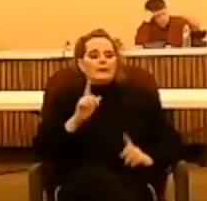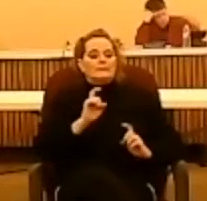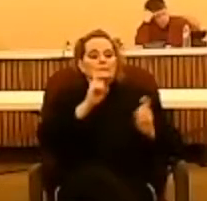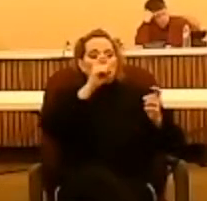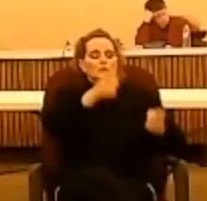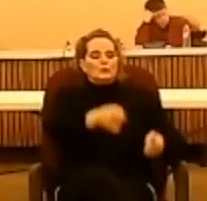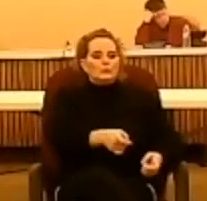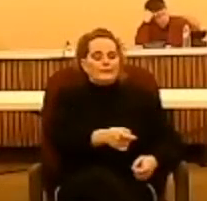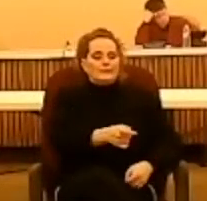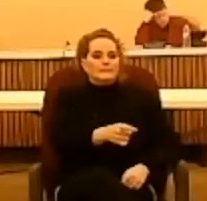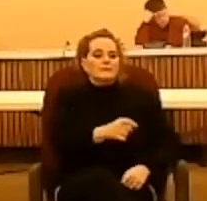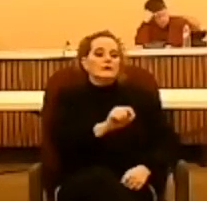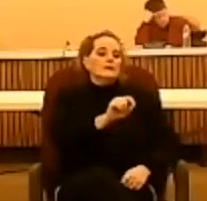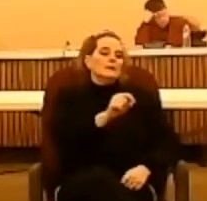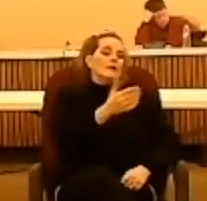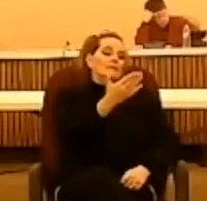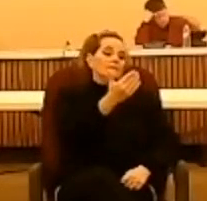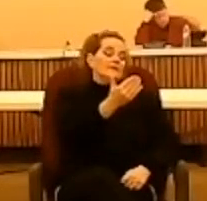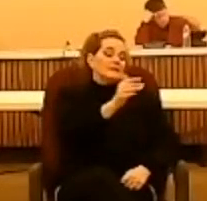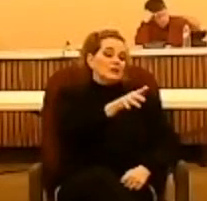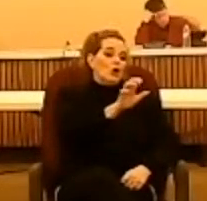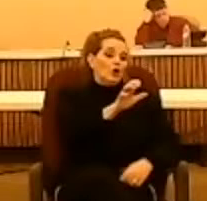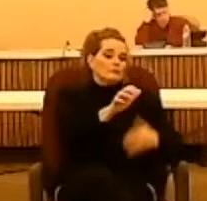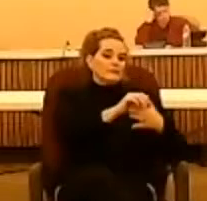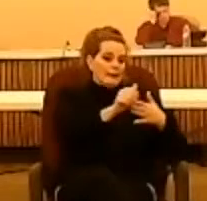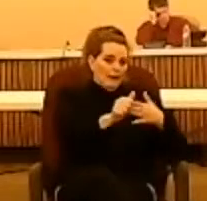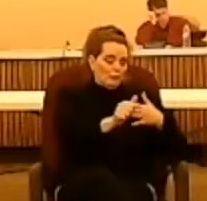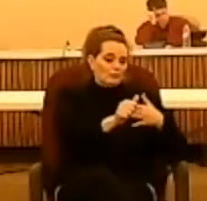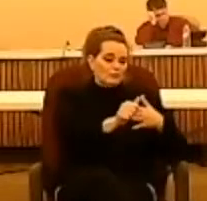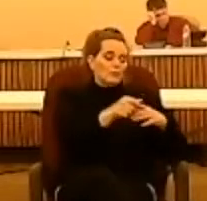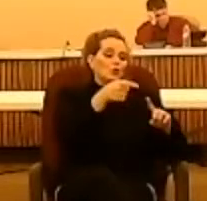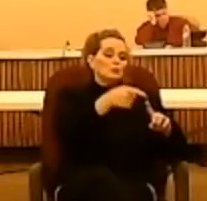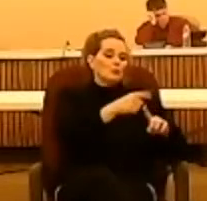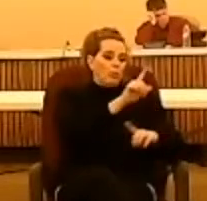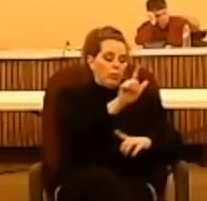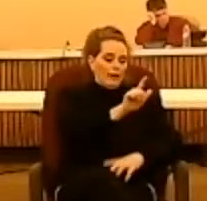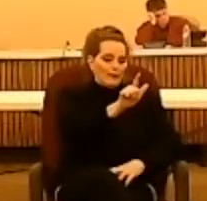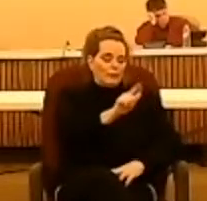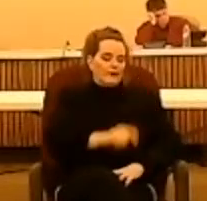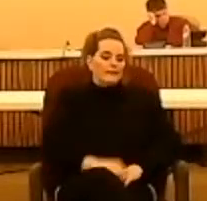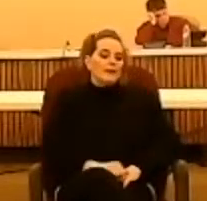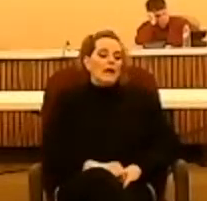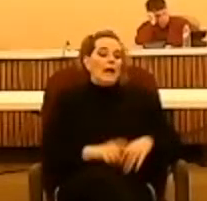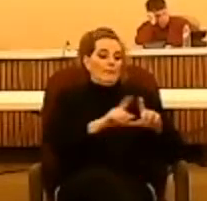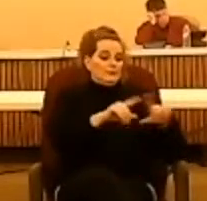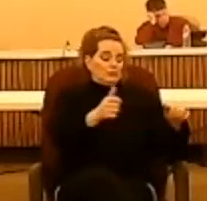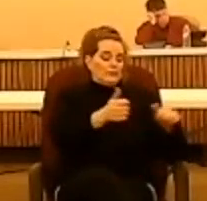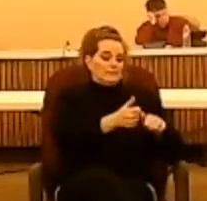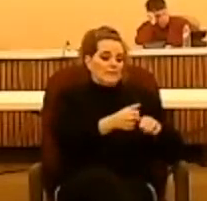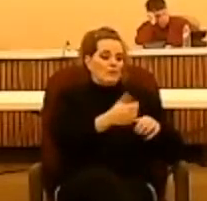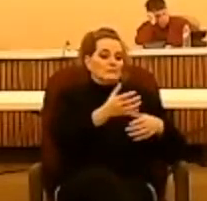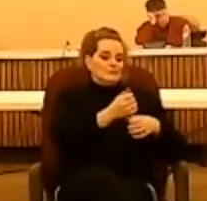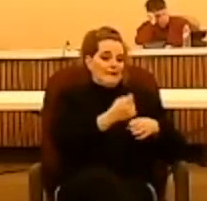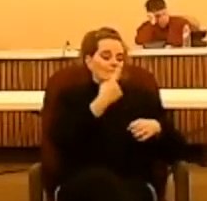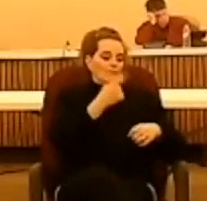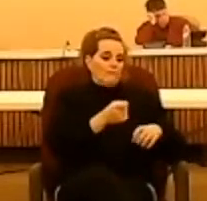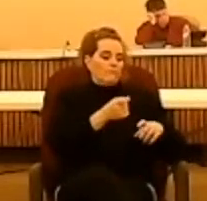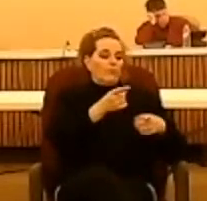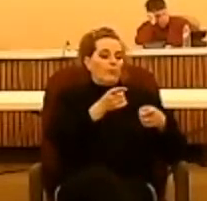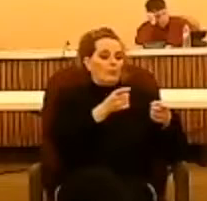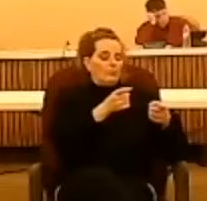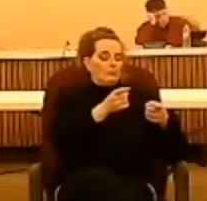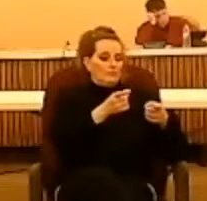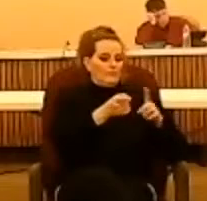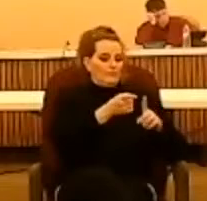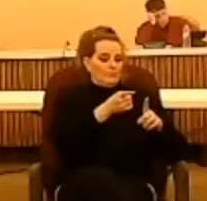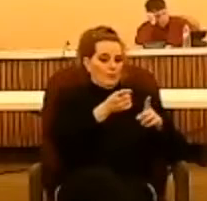Henrietta Public Library, and whereas a check in the amount of $1,500 was received by the library director, therefore be